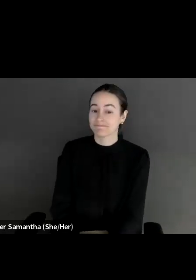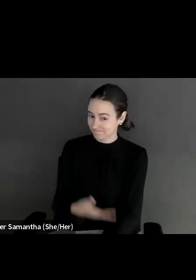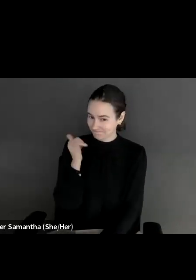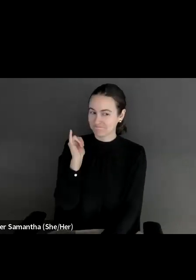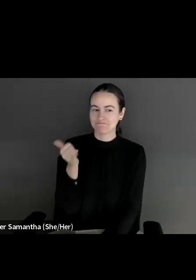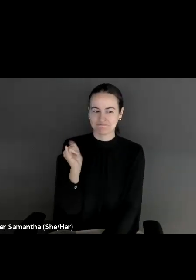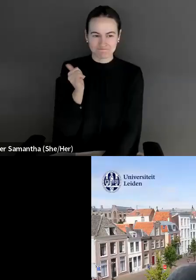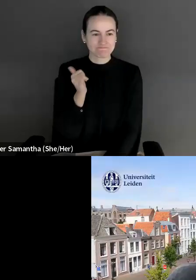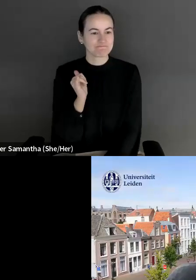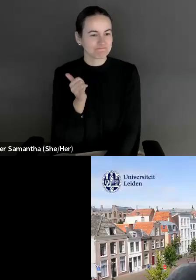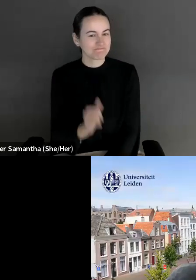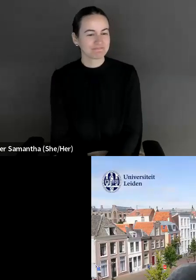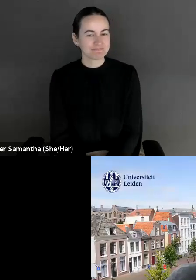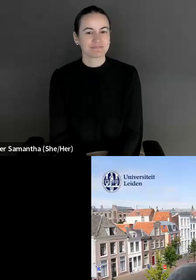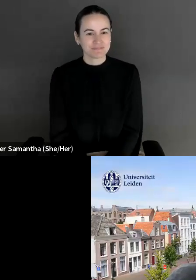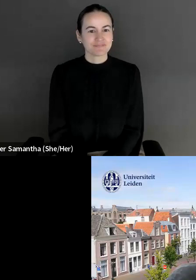Yes.